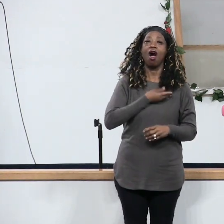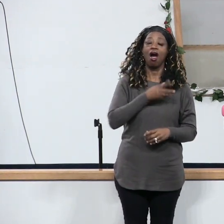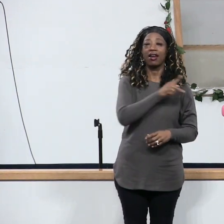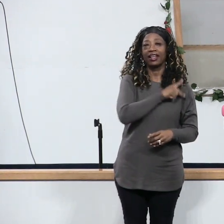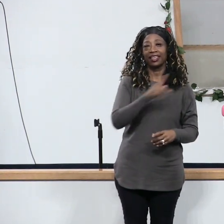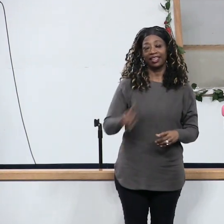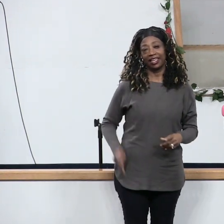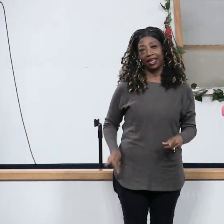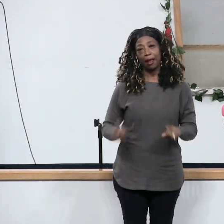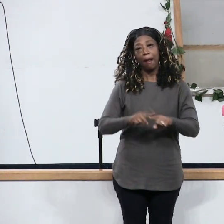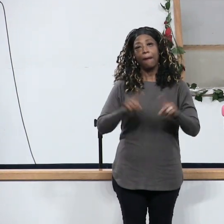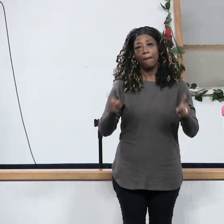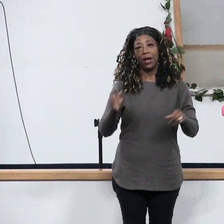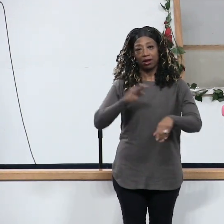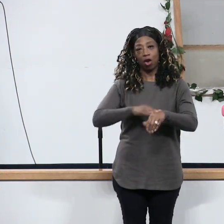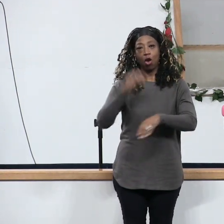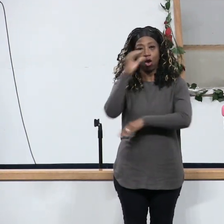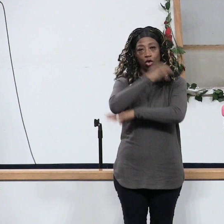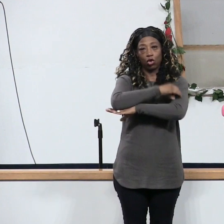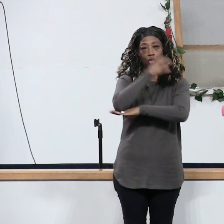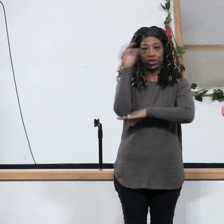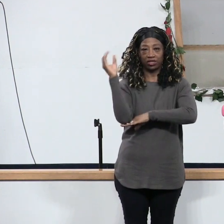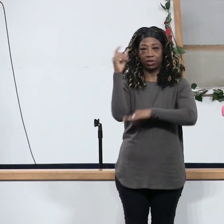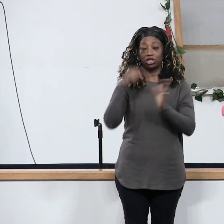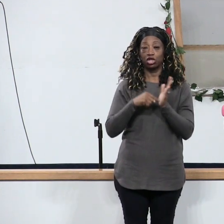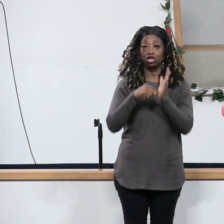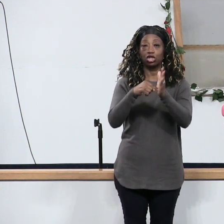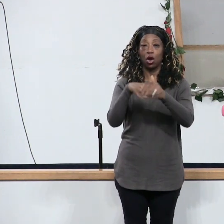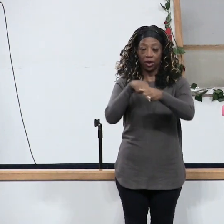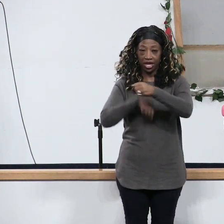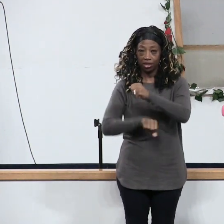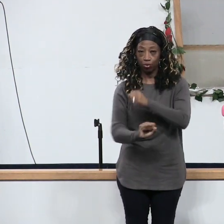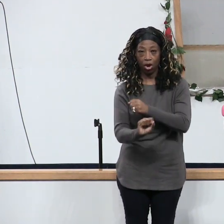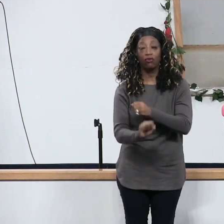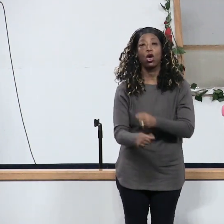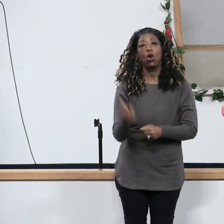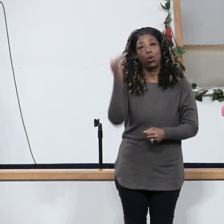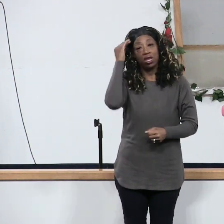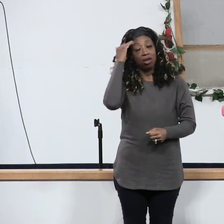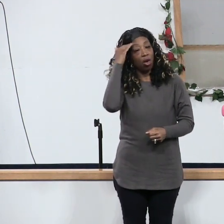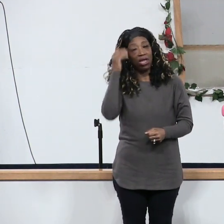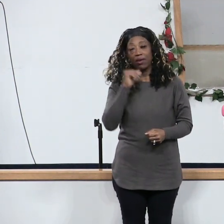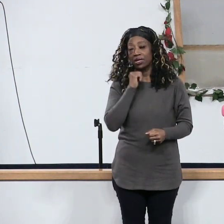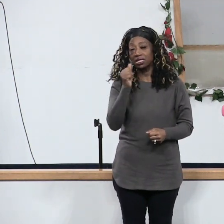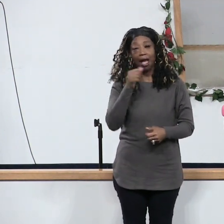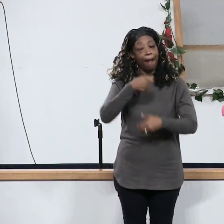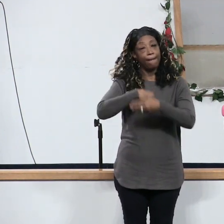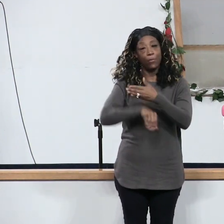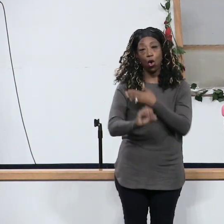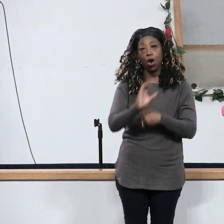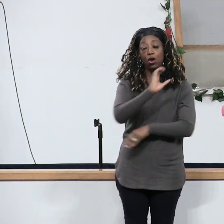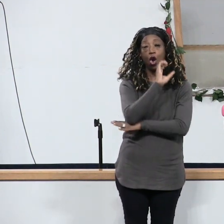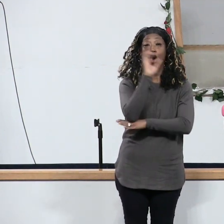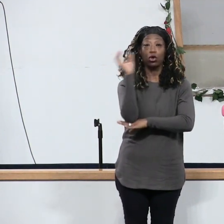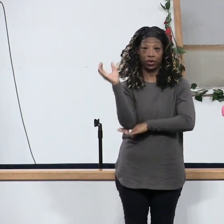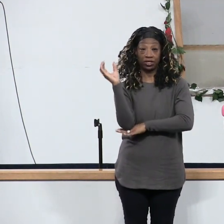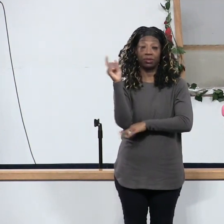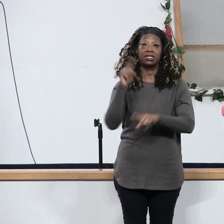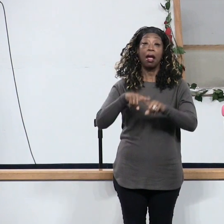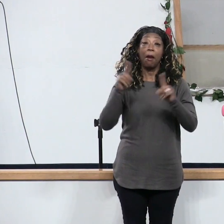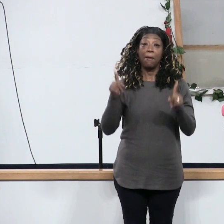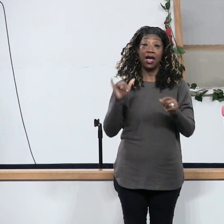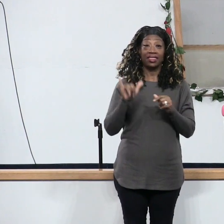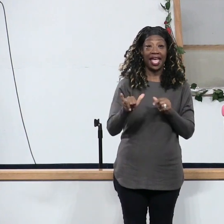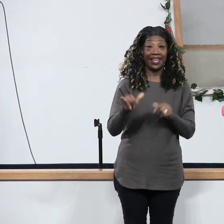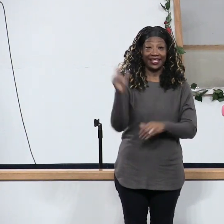aside to represent his birth, right? No, he was not born on December 25th, but that is a day that's set aside